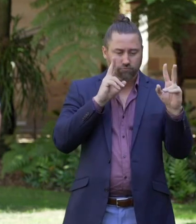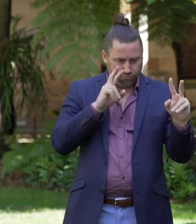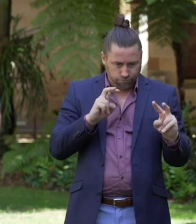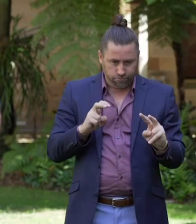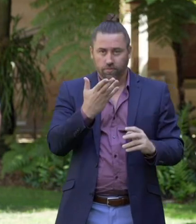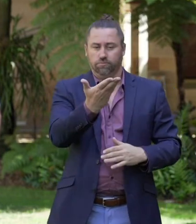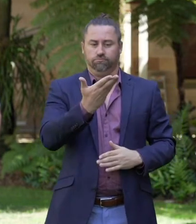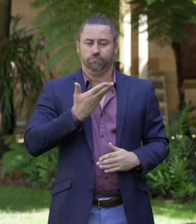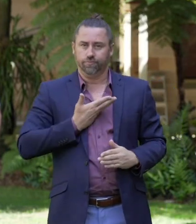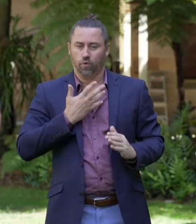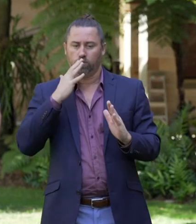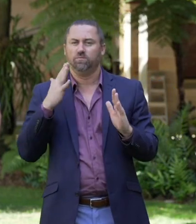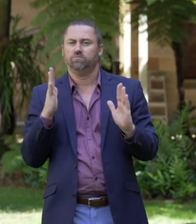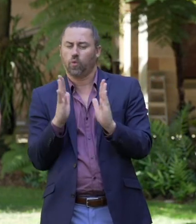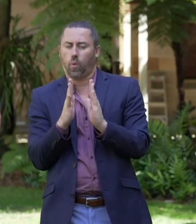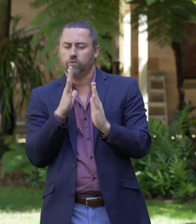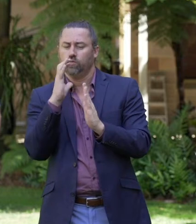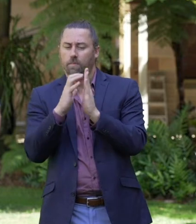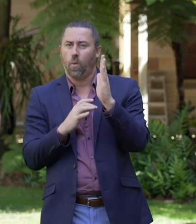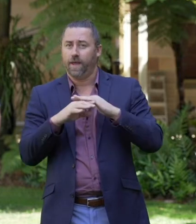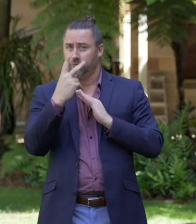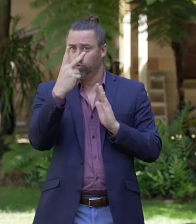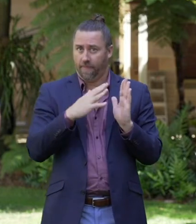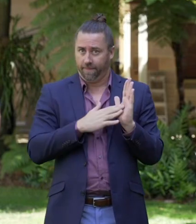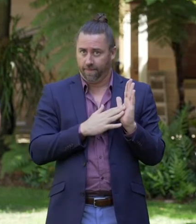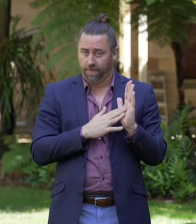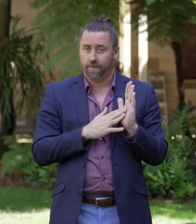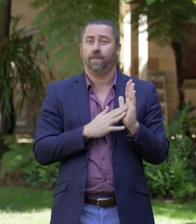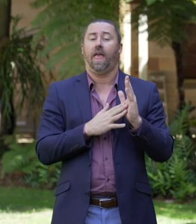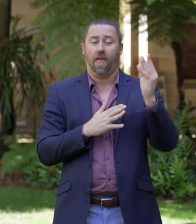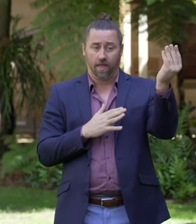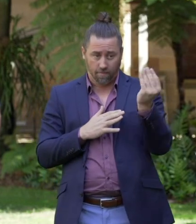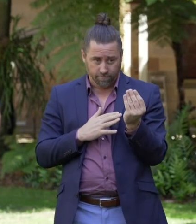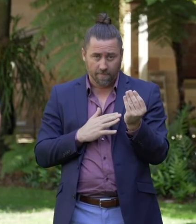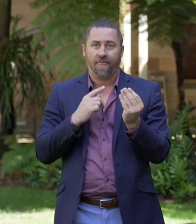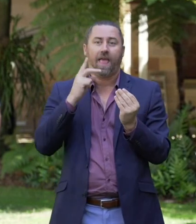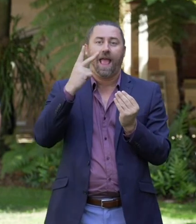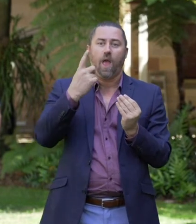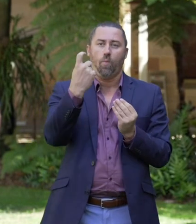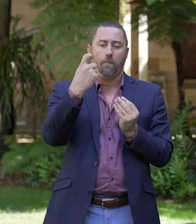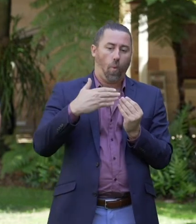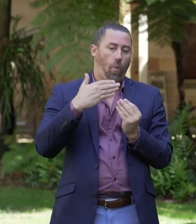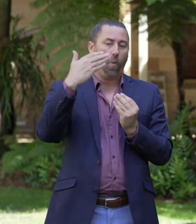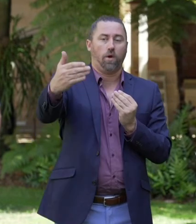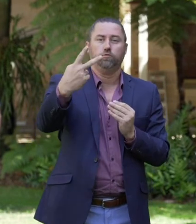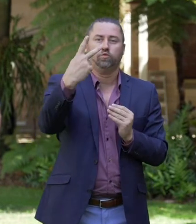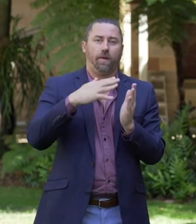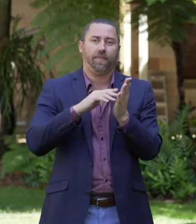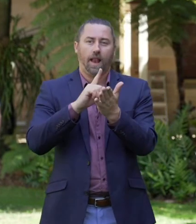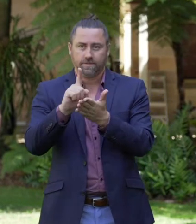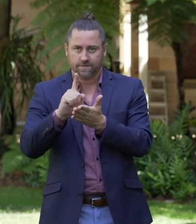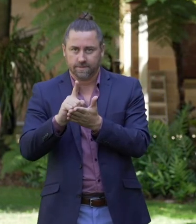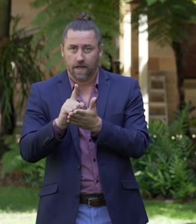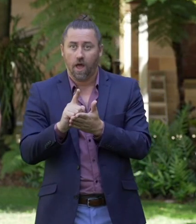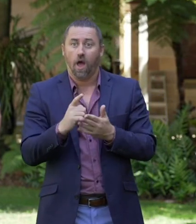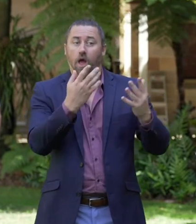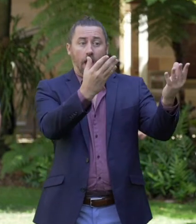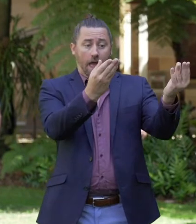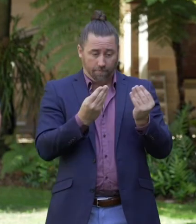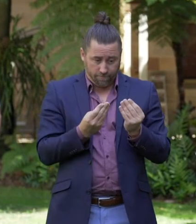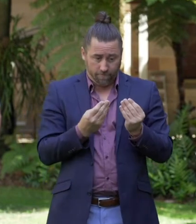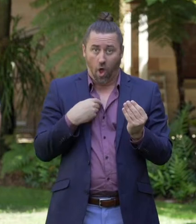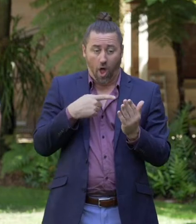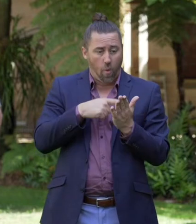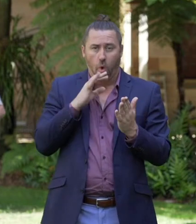after that. Both of these reports will be released in full. That is a commitment I'm giving to the people of this state. And